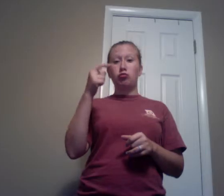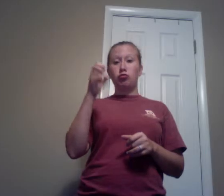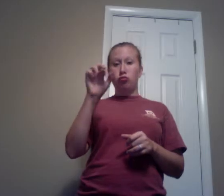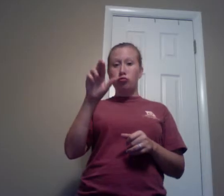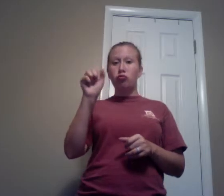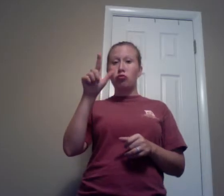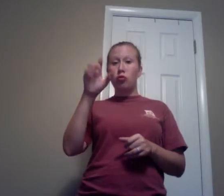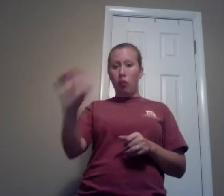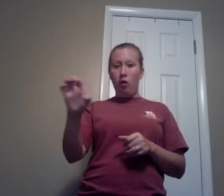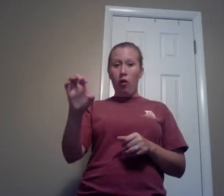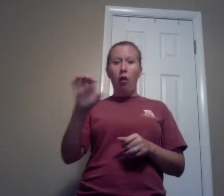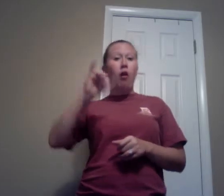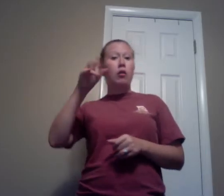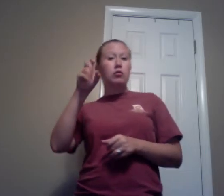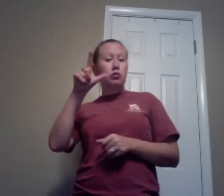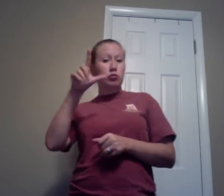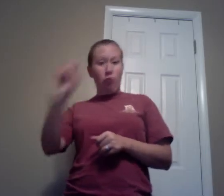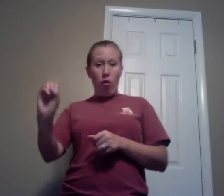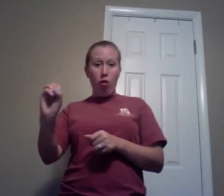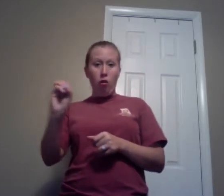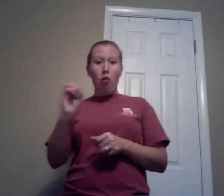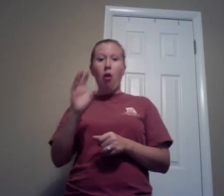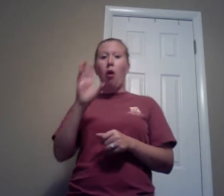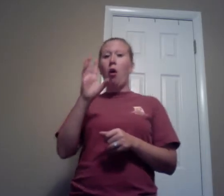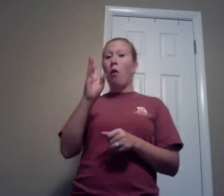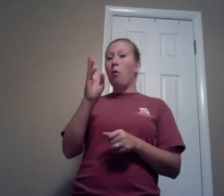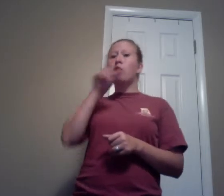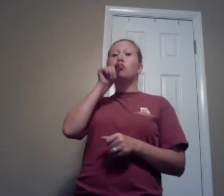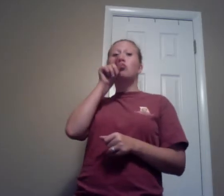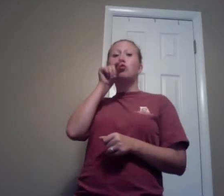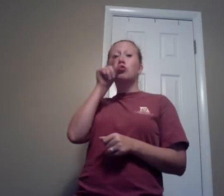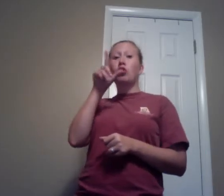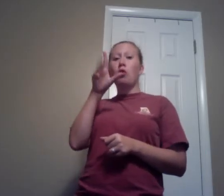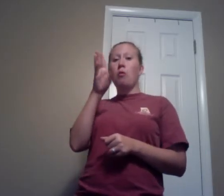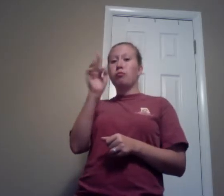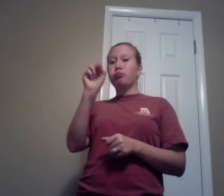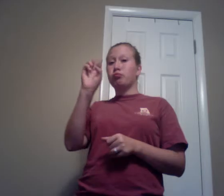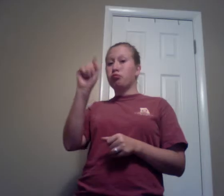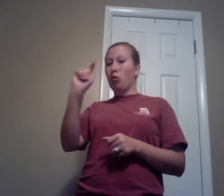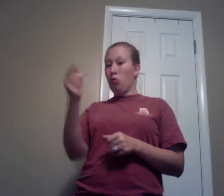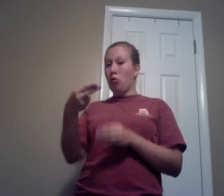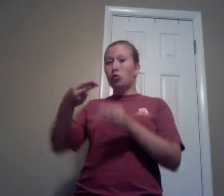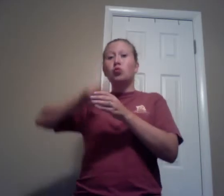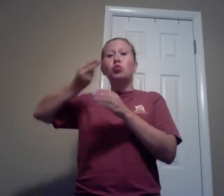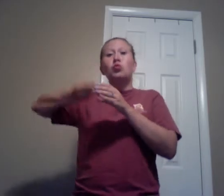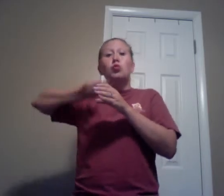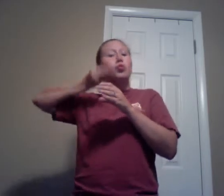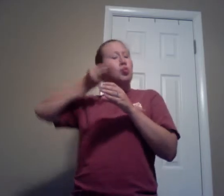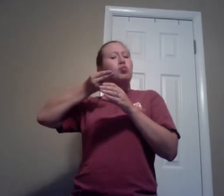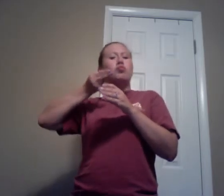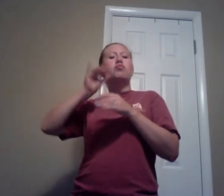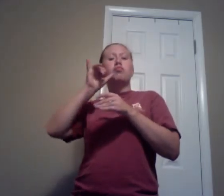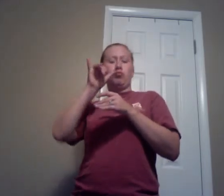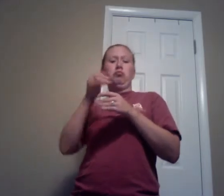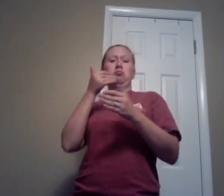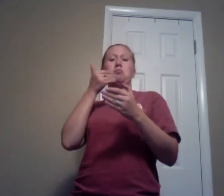broth, bouillon. Those are really good because if you feel cold while drinking the prep, some broth or bouillon may help you